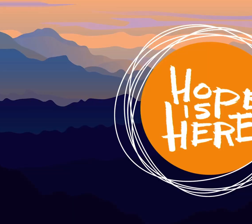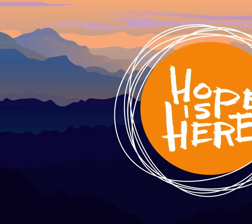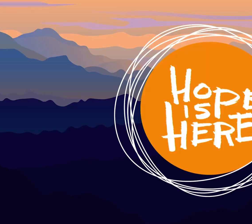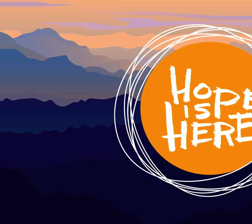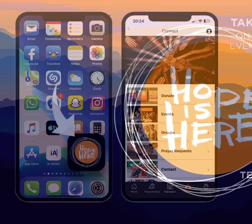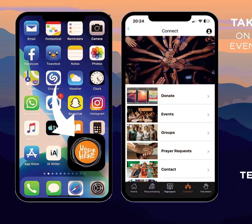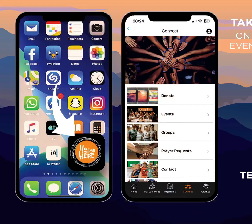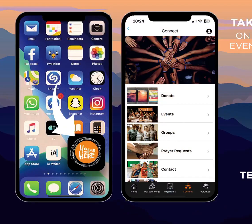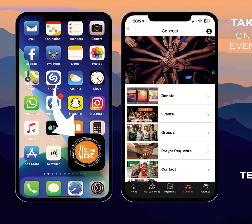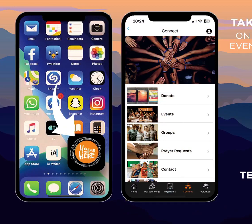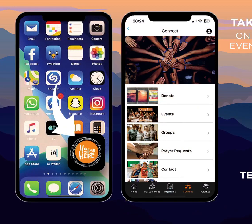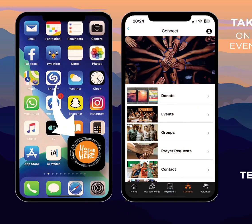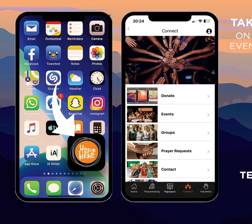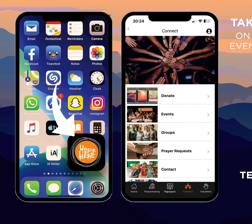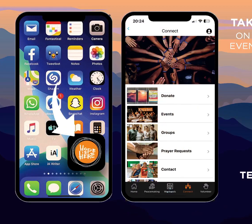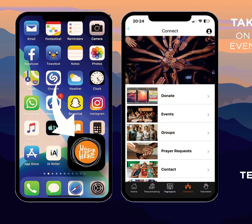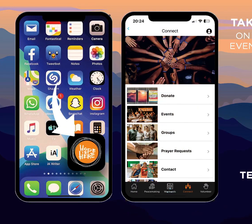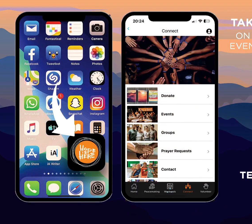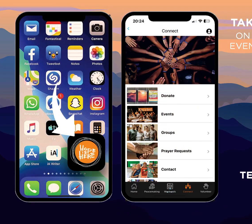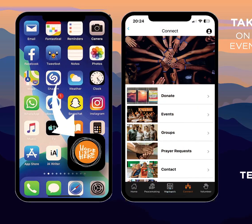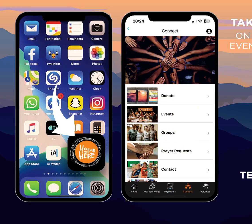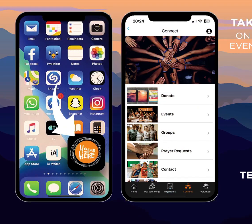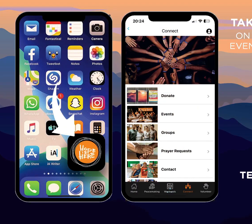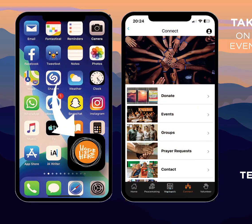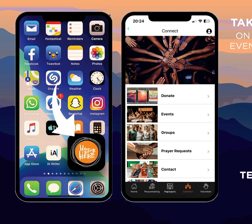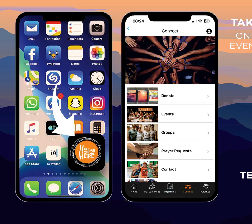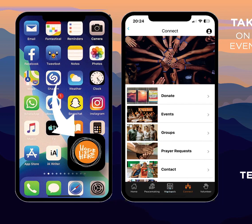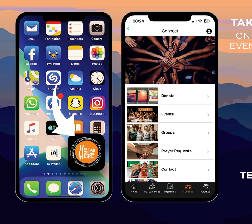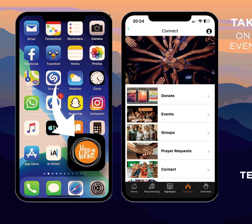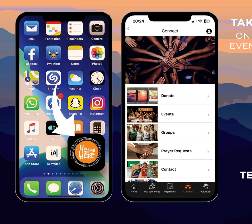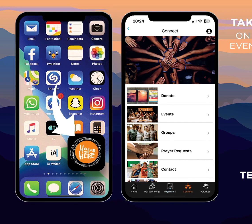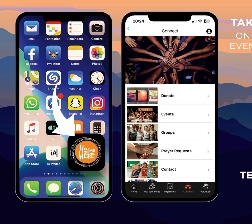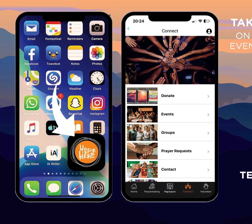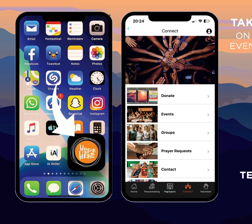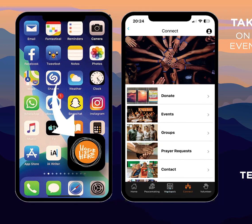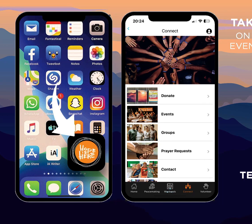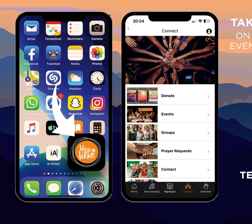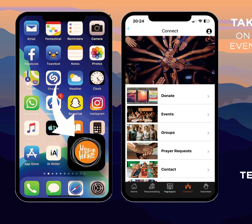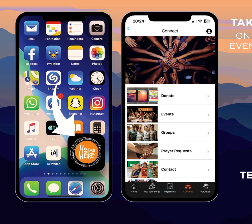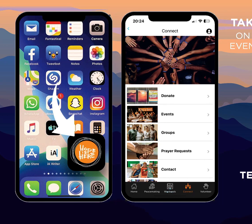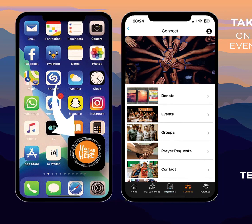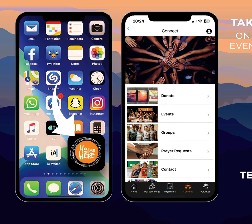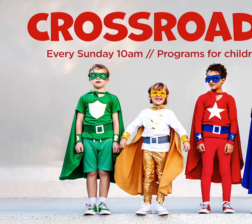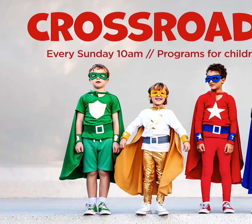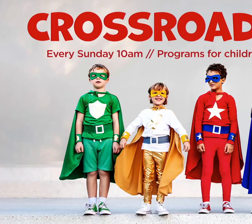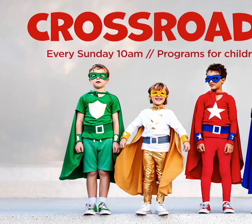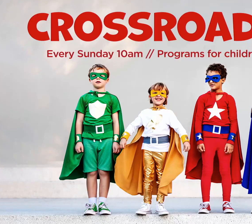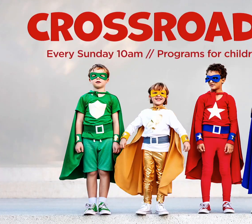Appreciate you all.